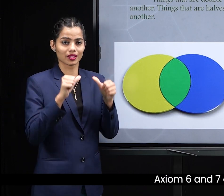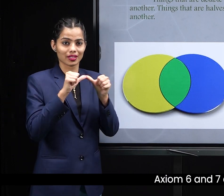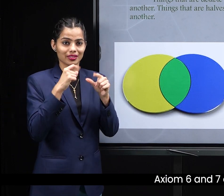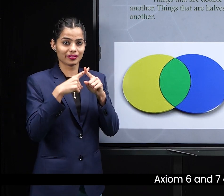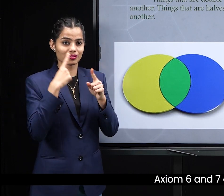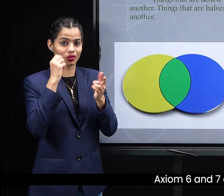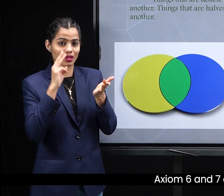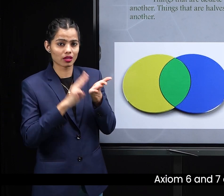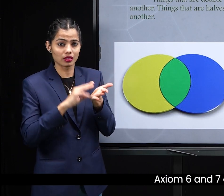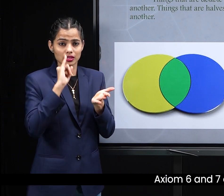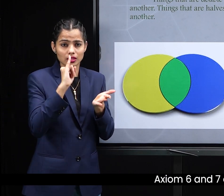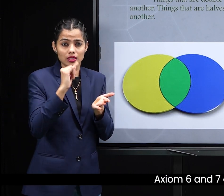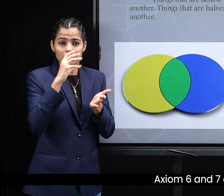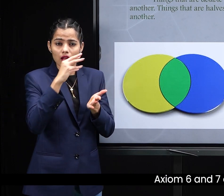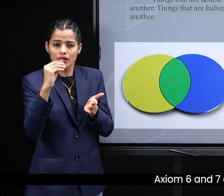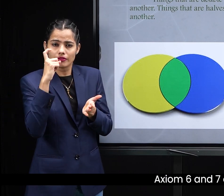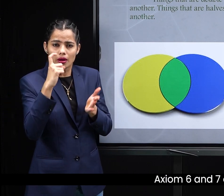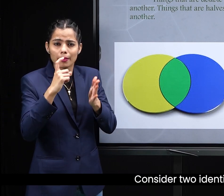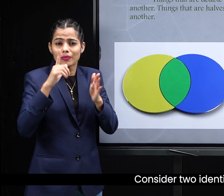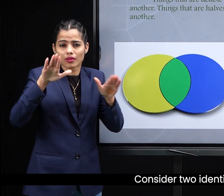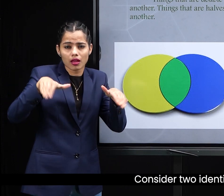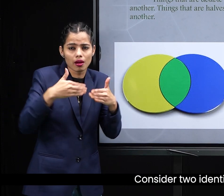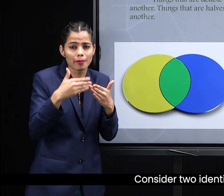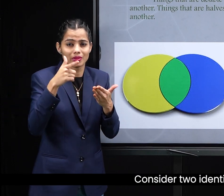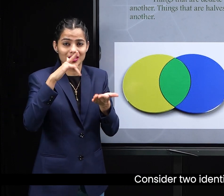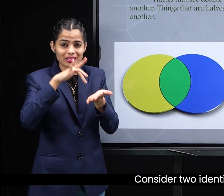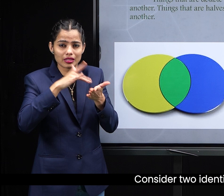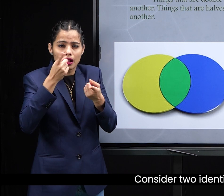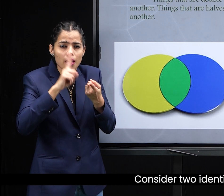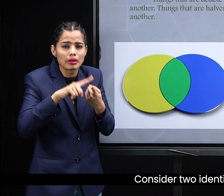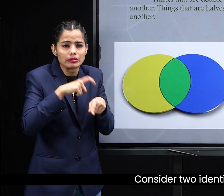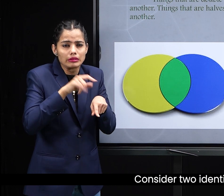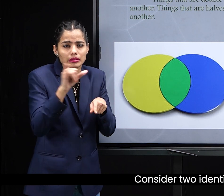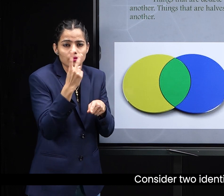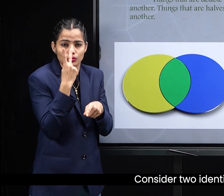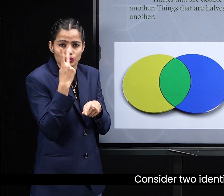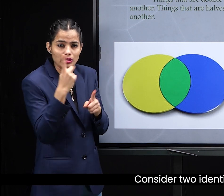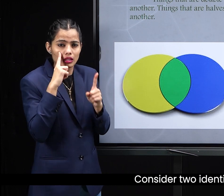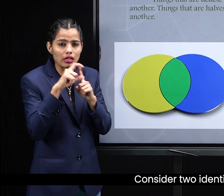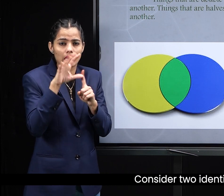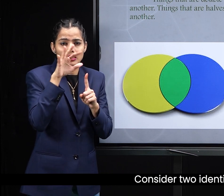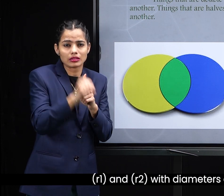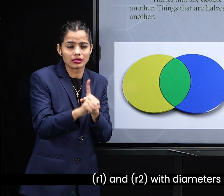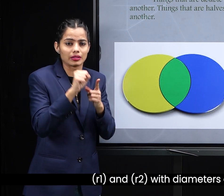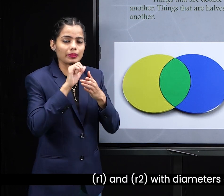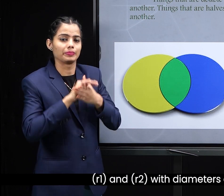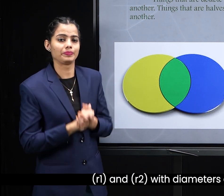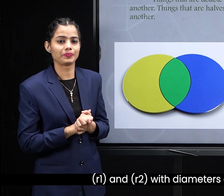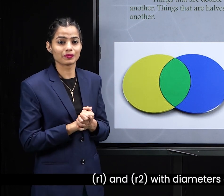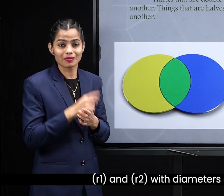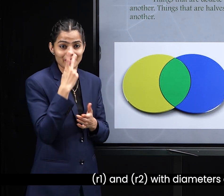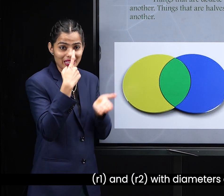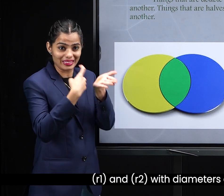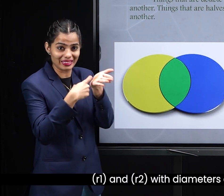Axiom 6 and 7 are interrelated. Consider two identical circles with radii r1